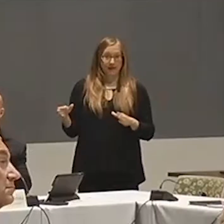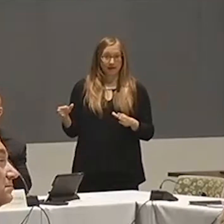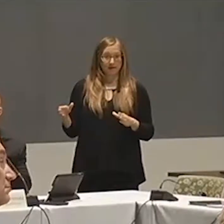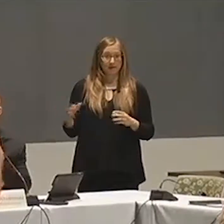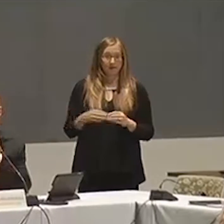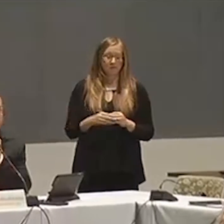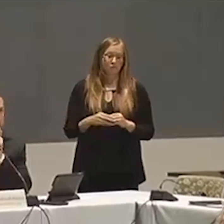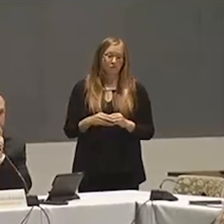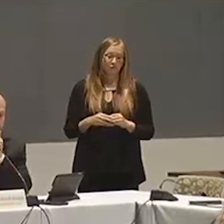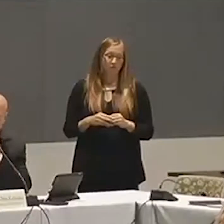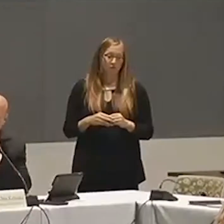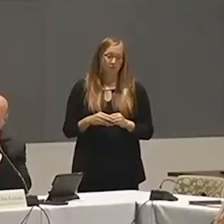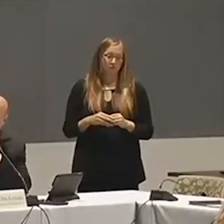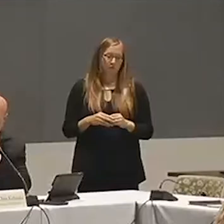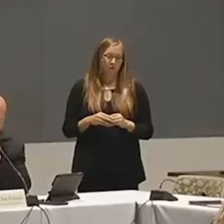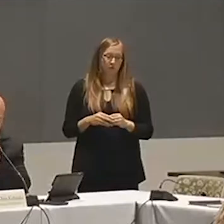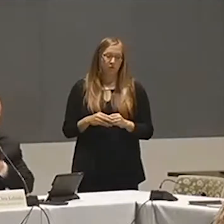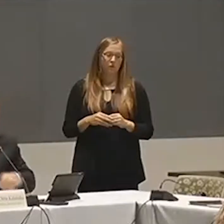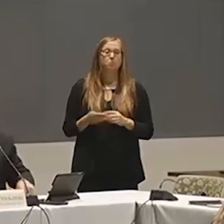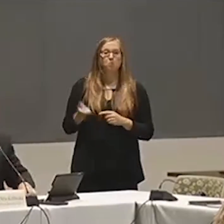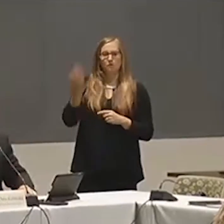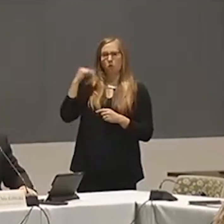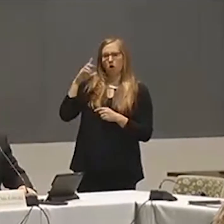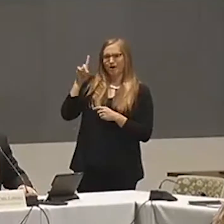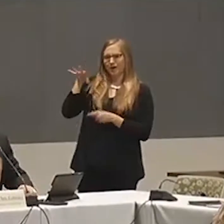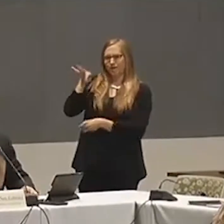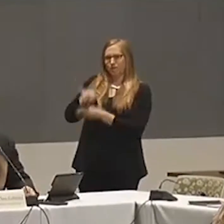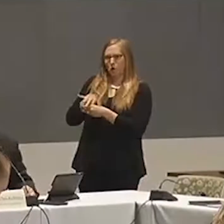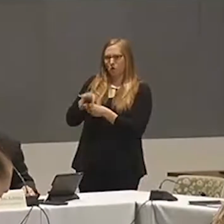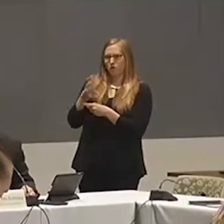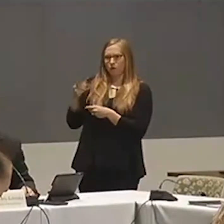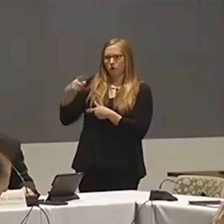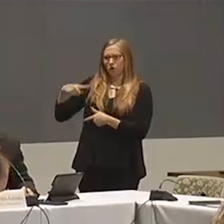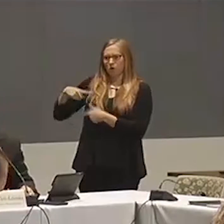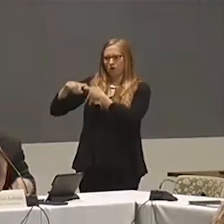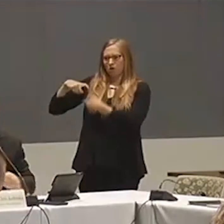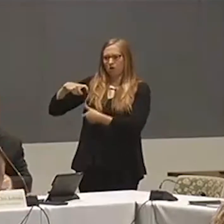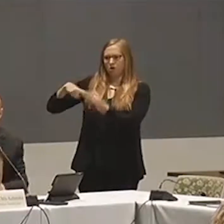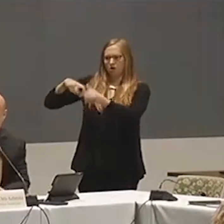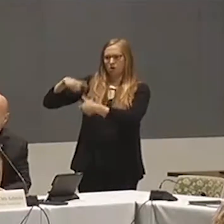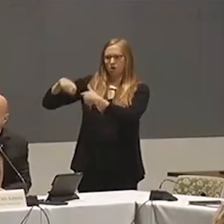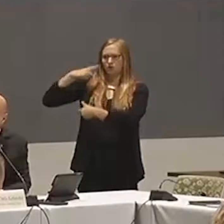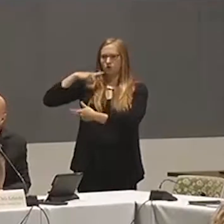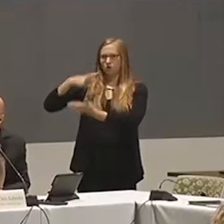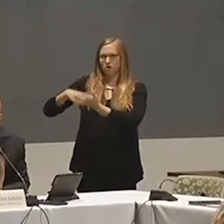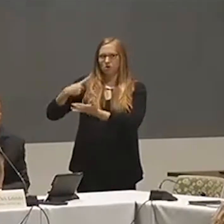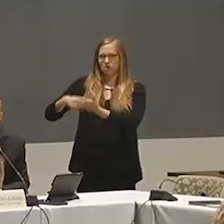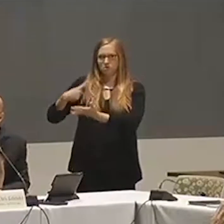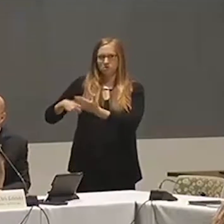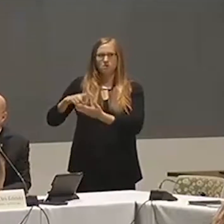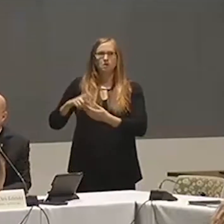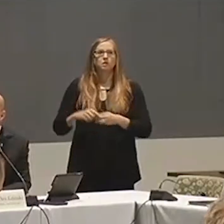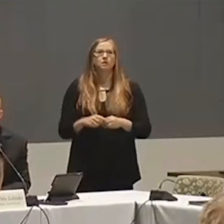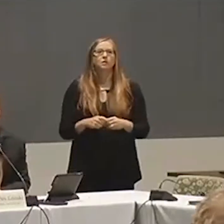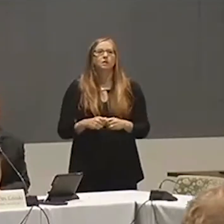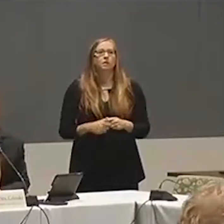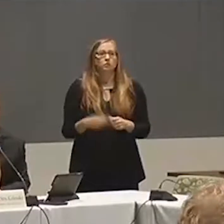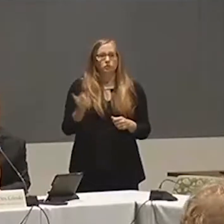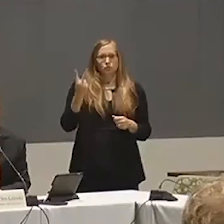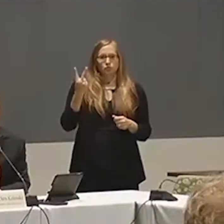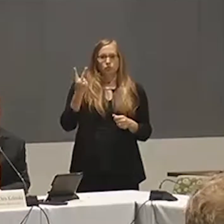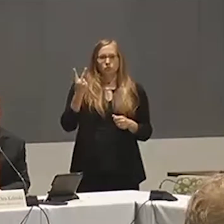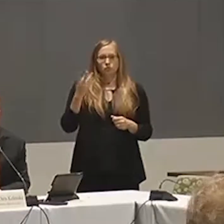lot issues from the vote that we took on the Flint Water Advisory Task Force recommendations. There are two items